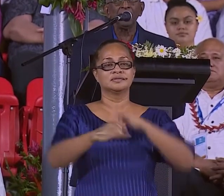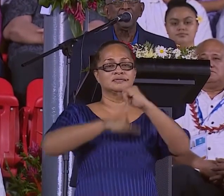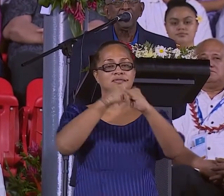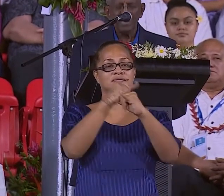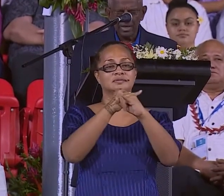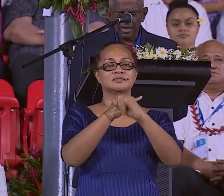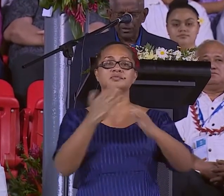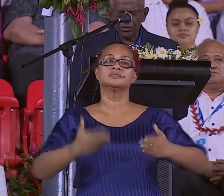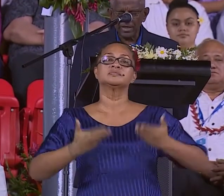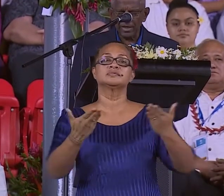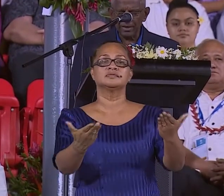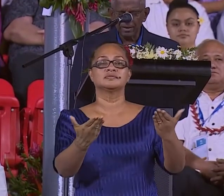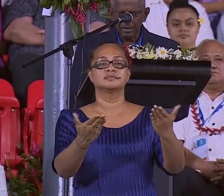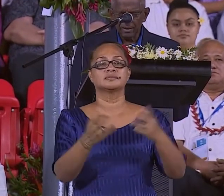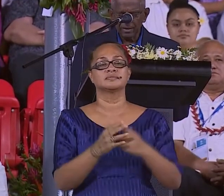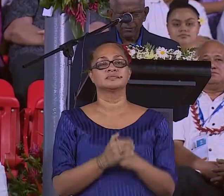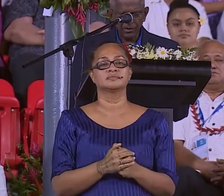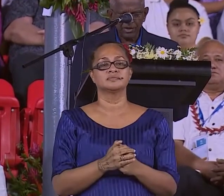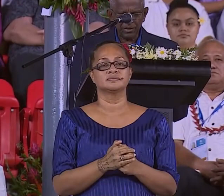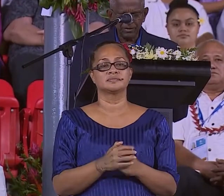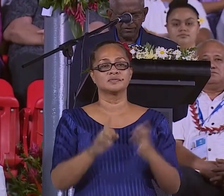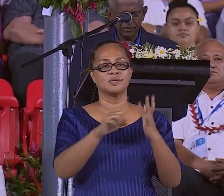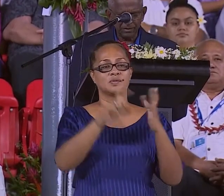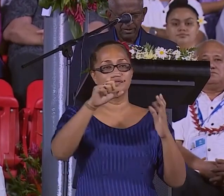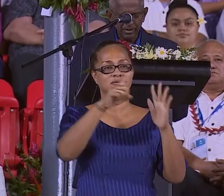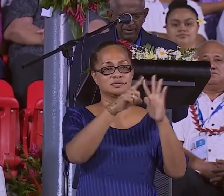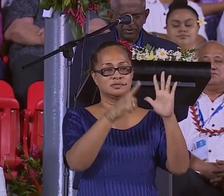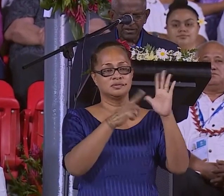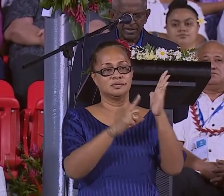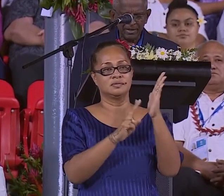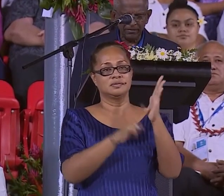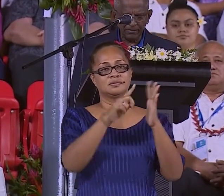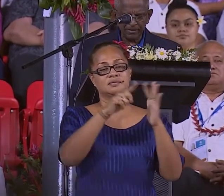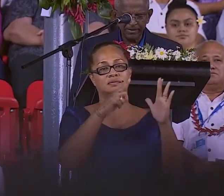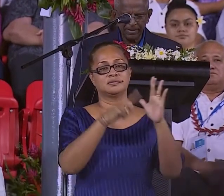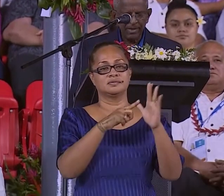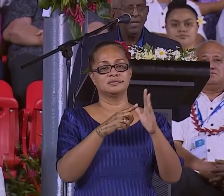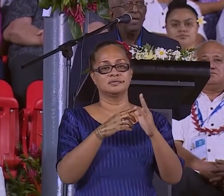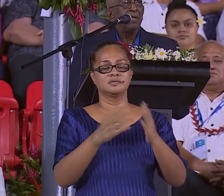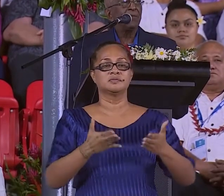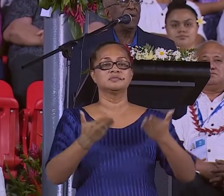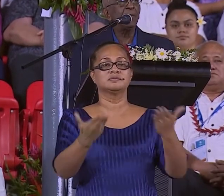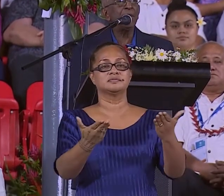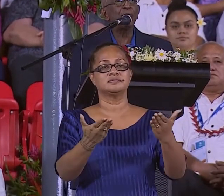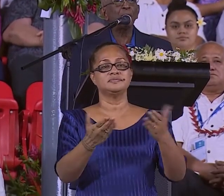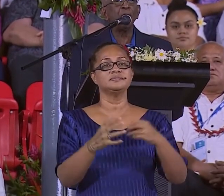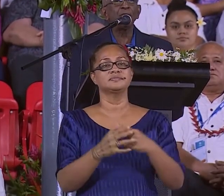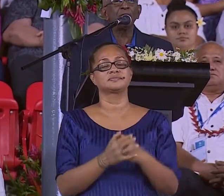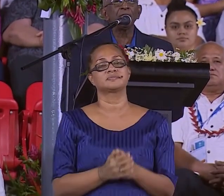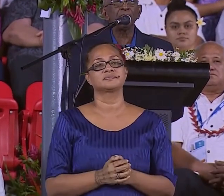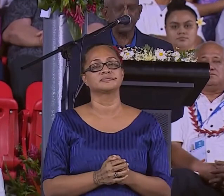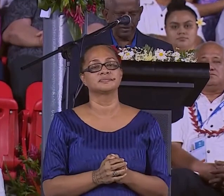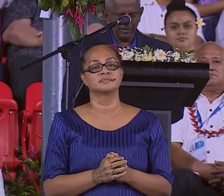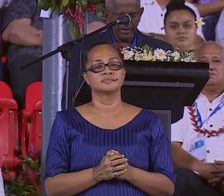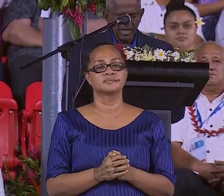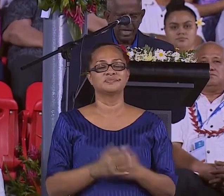Representatives and Oceania Federation's representatives, the very many